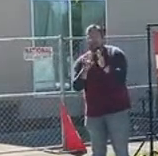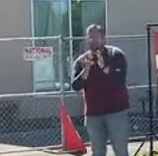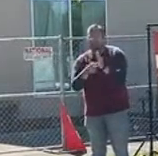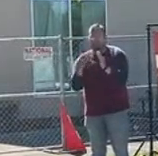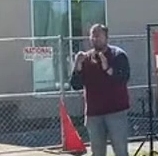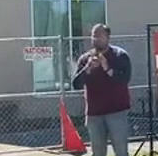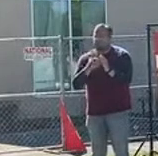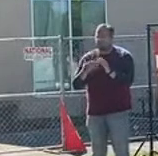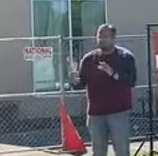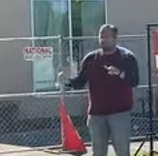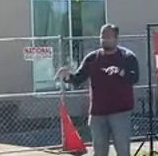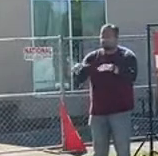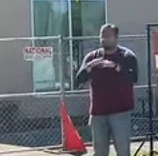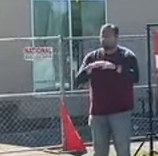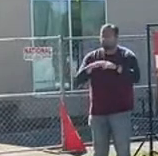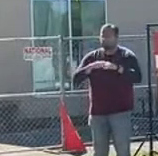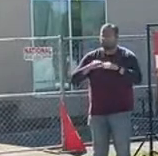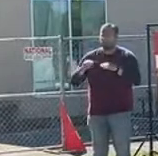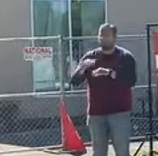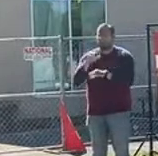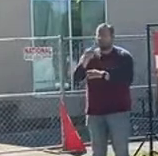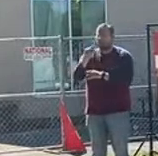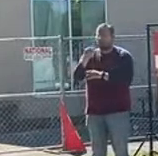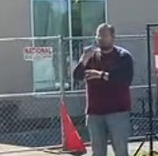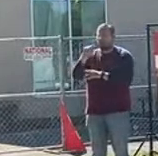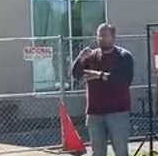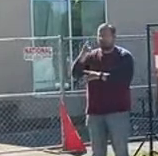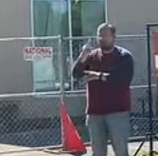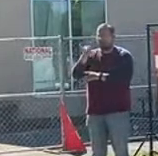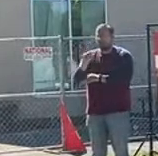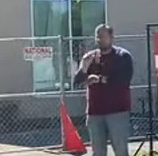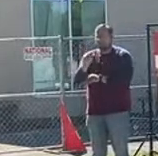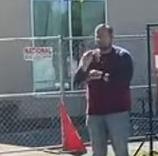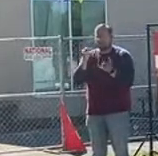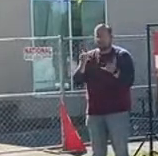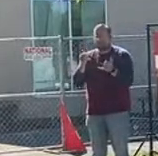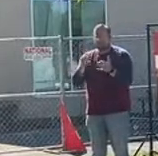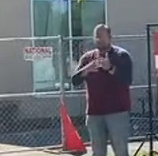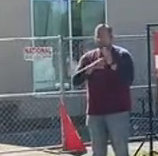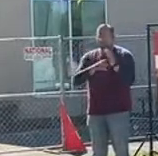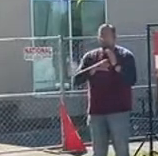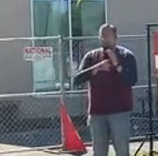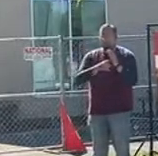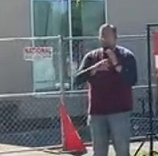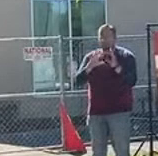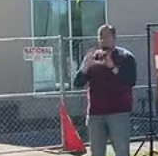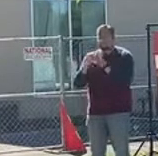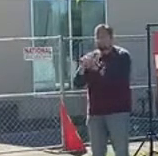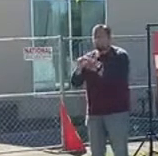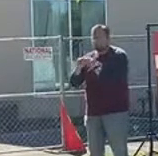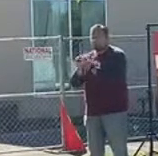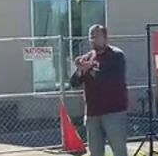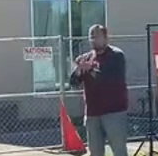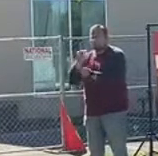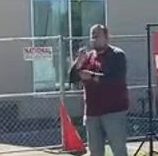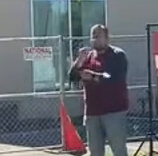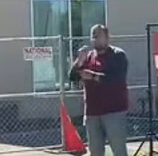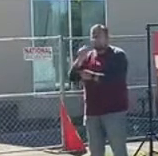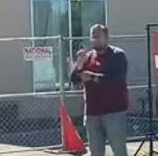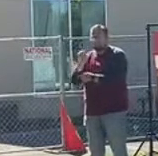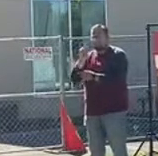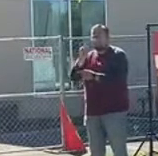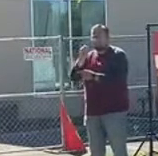on the land of the Kalapuya, who today are represented by the Confederated Tribes of the Grand Ronde, the Confederated Tribes of the